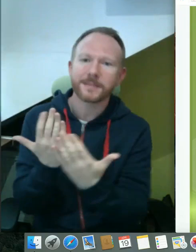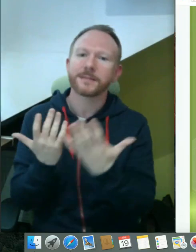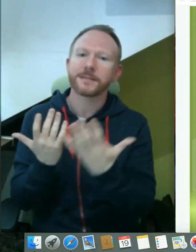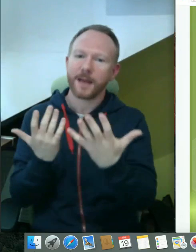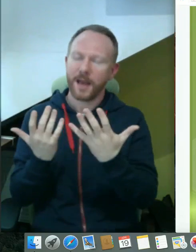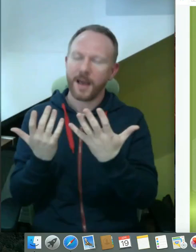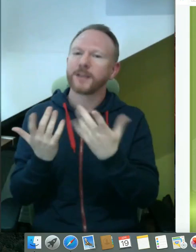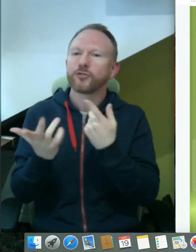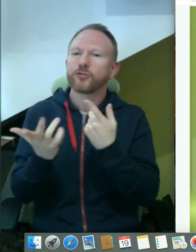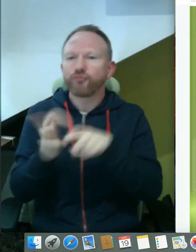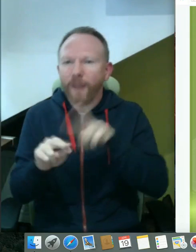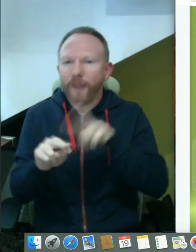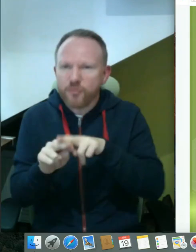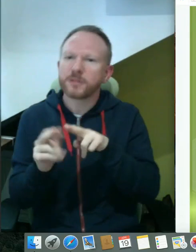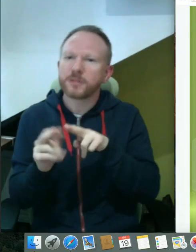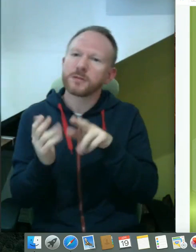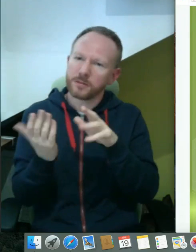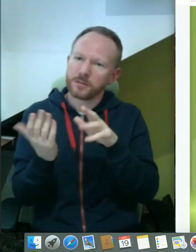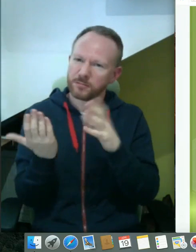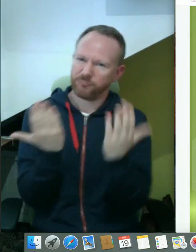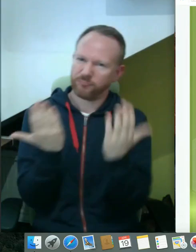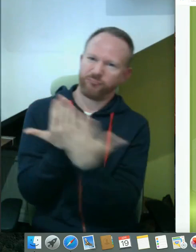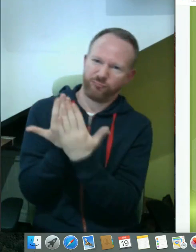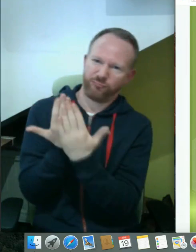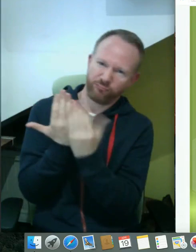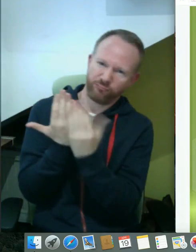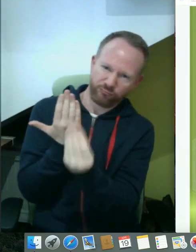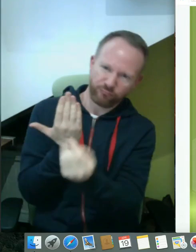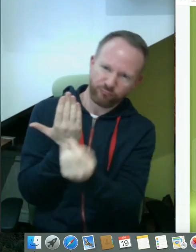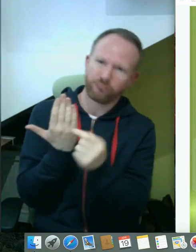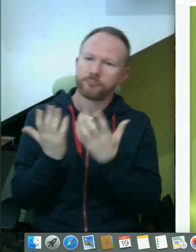I'll just check my notes to make sure I've covered everything.